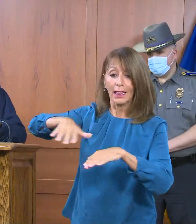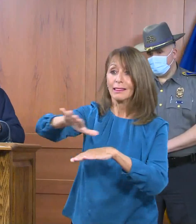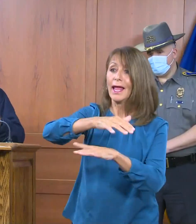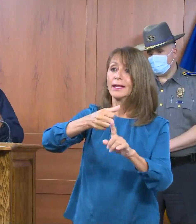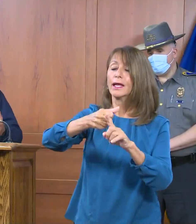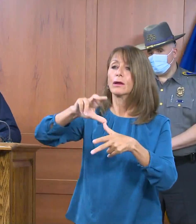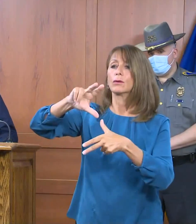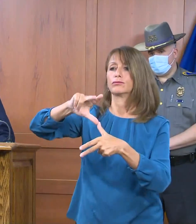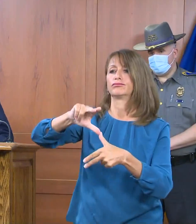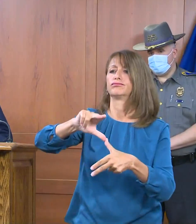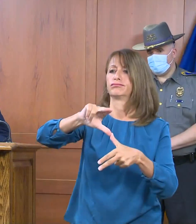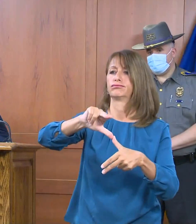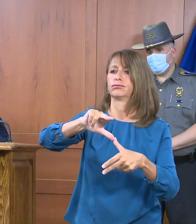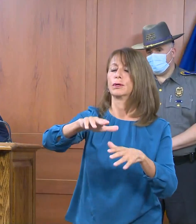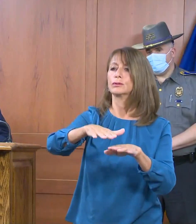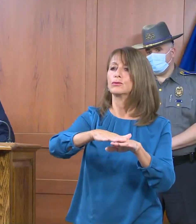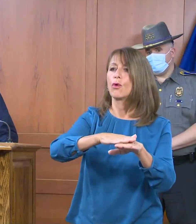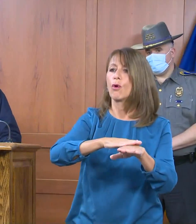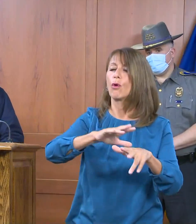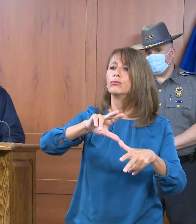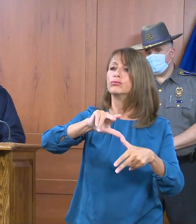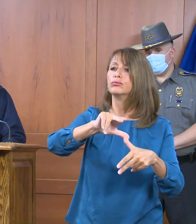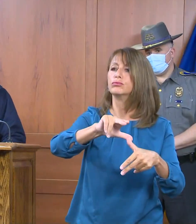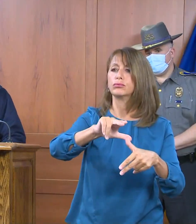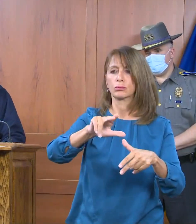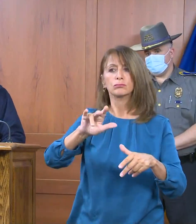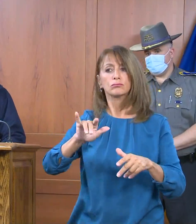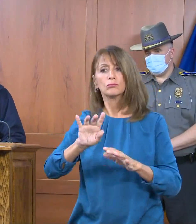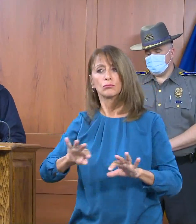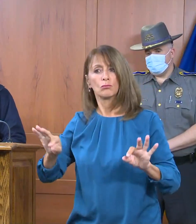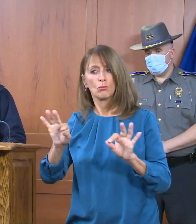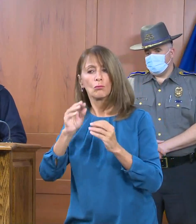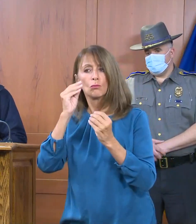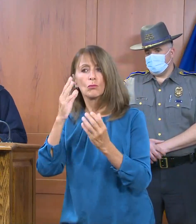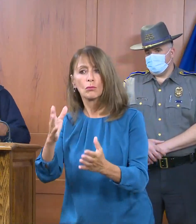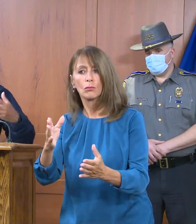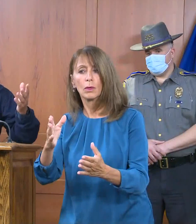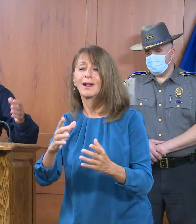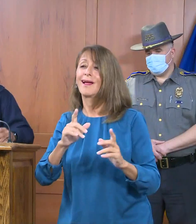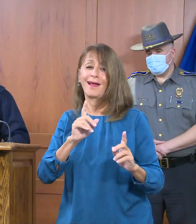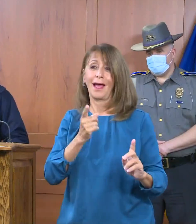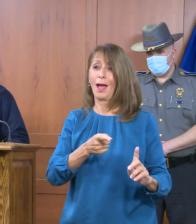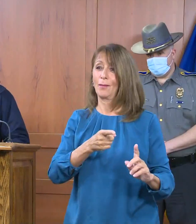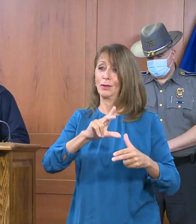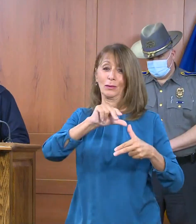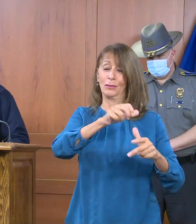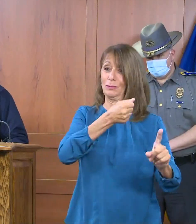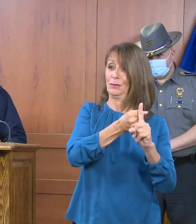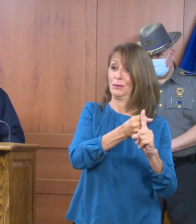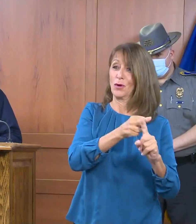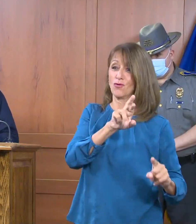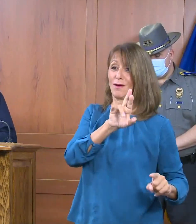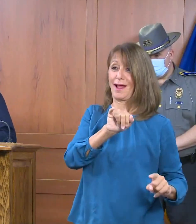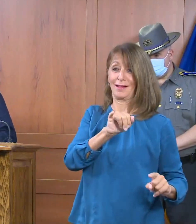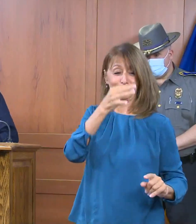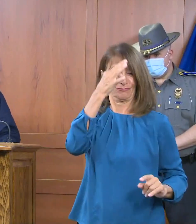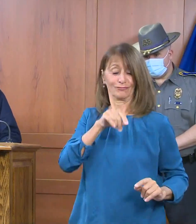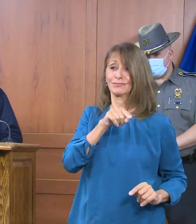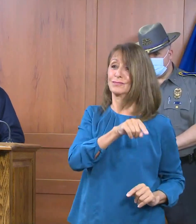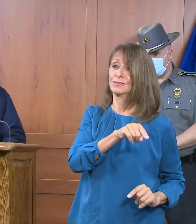land. So where it hits land is an incredibly important detail. Hitting Rhode Island, which is just down the road, they